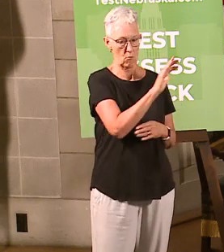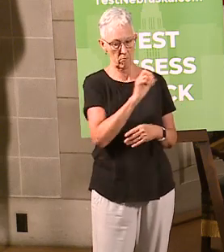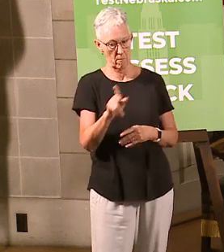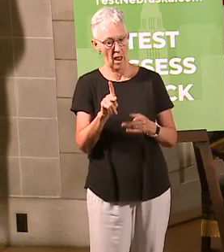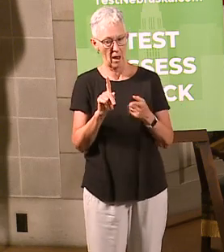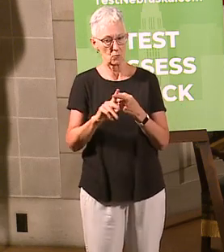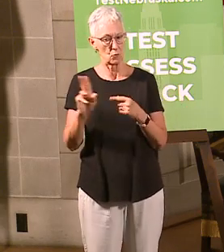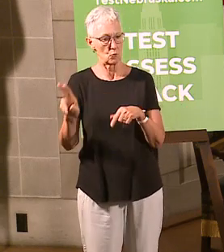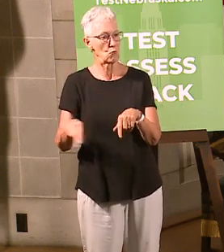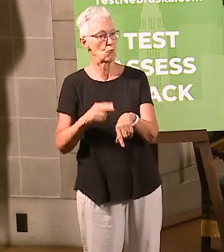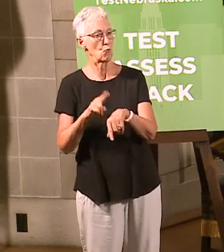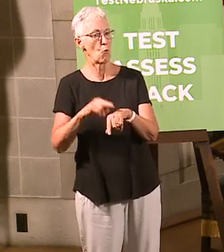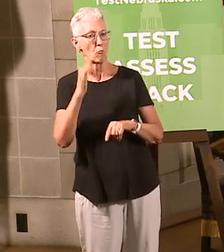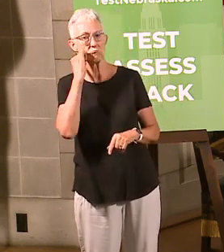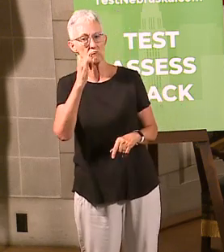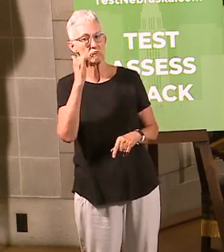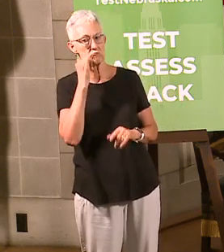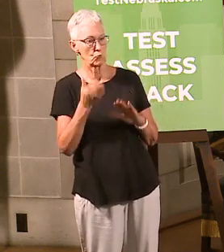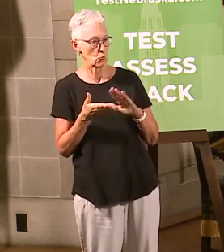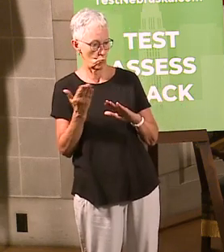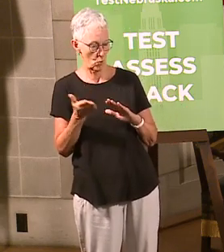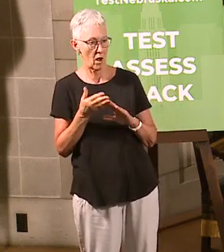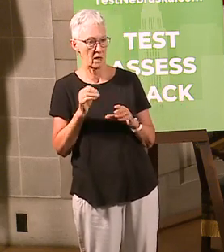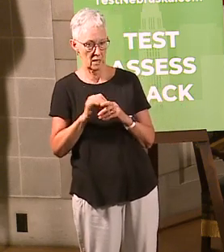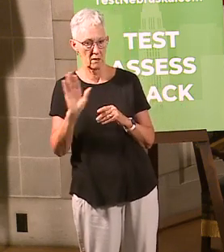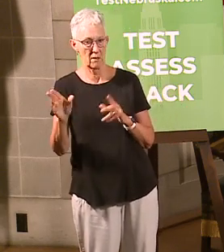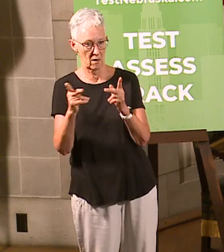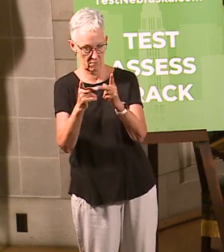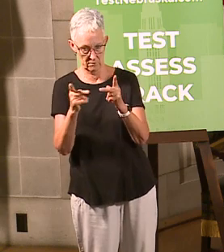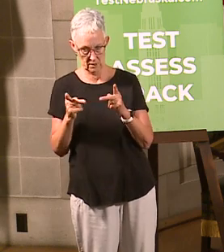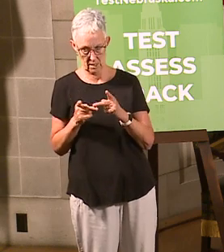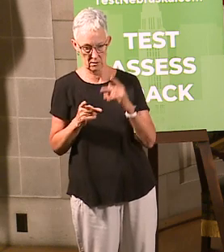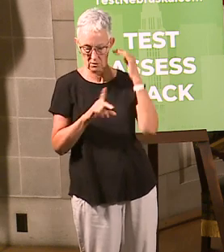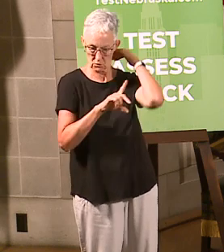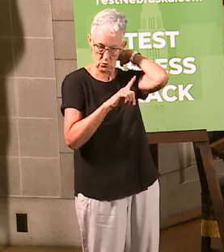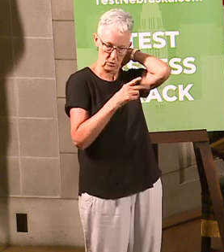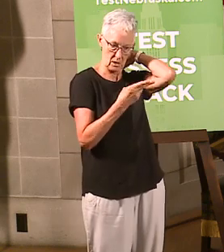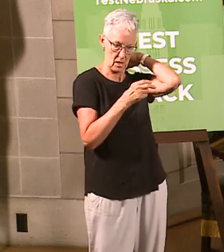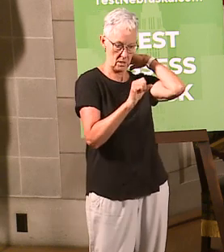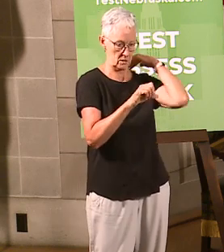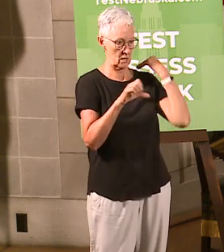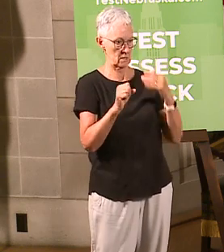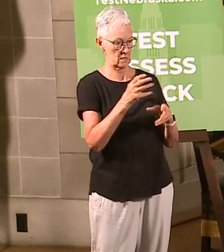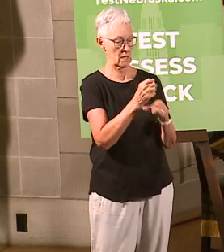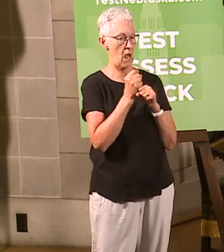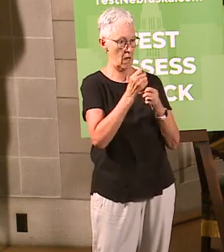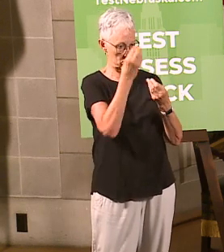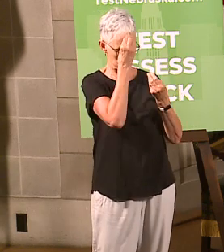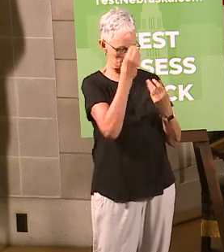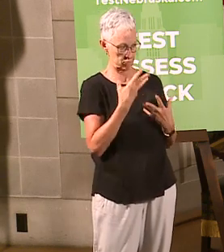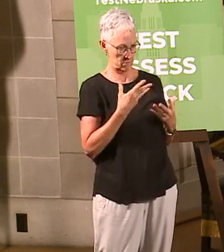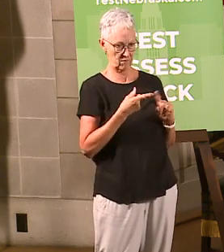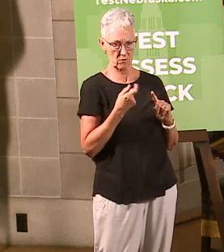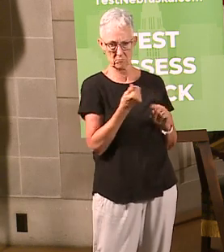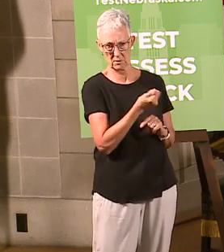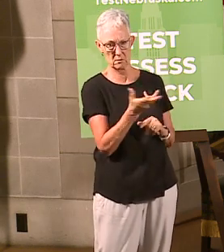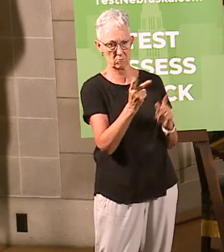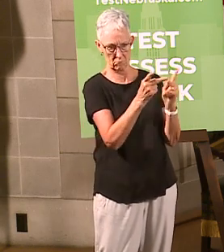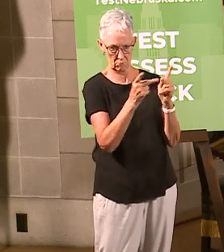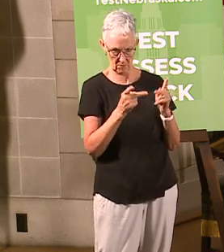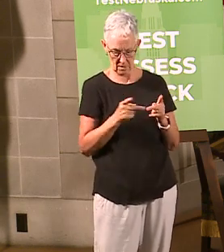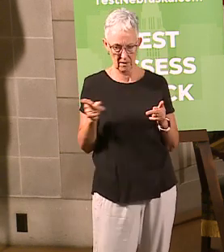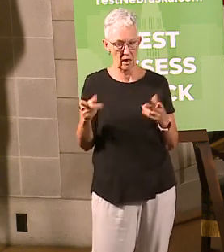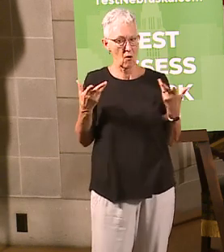their facilities. So DHHS has received notification from a number of facilities that they've already completed